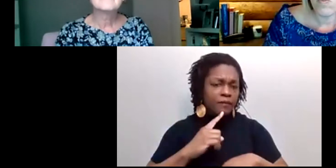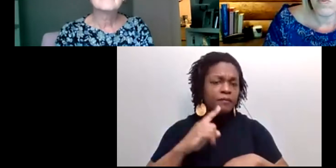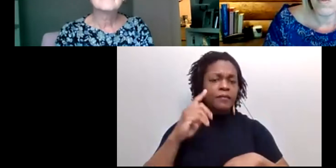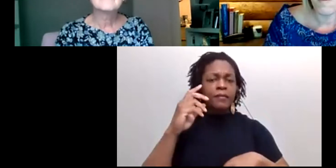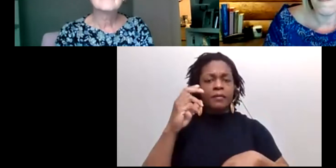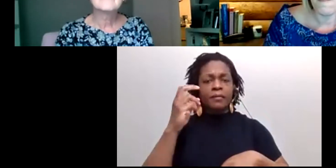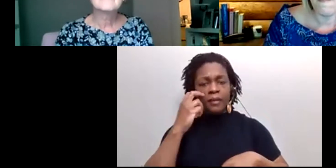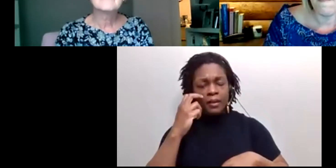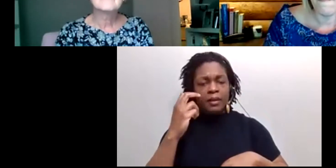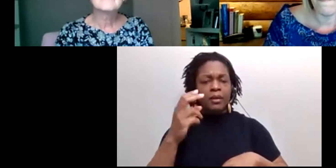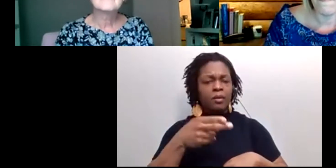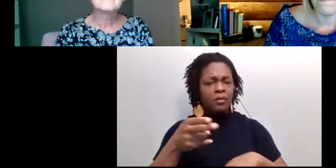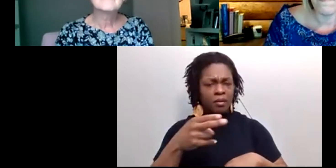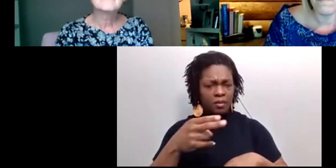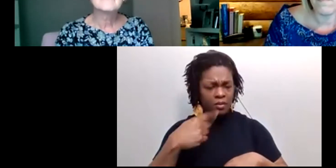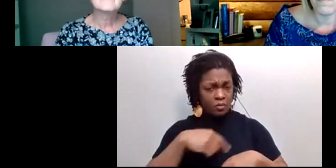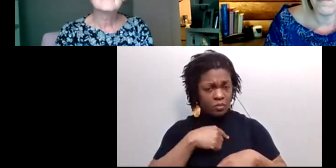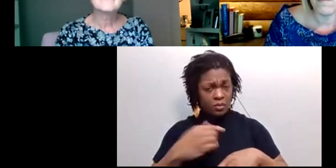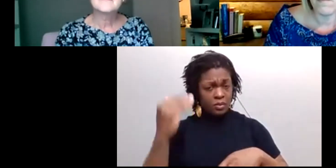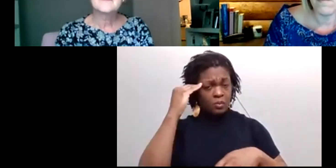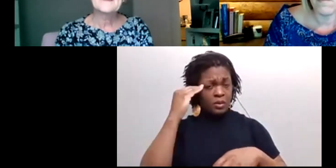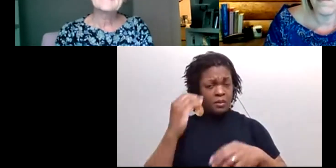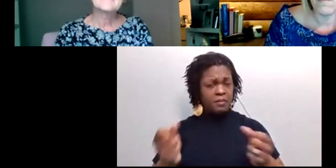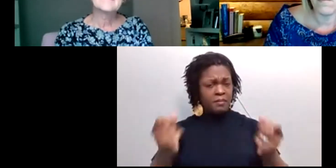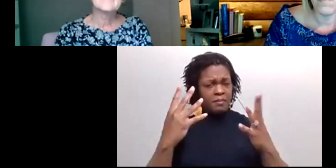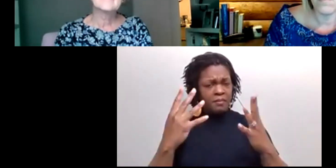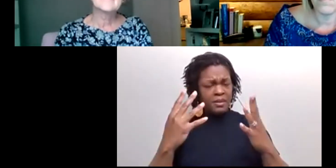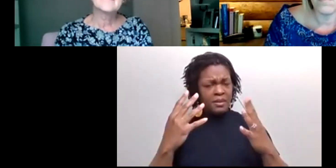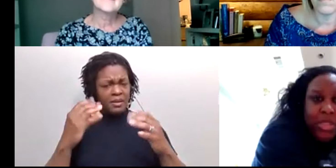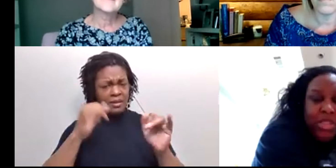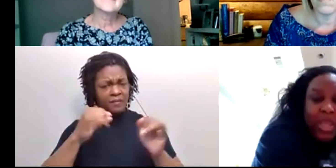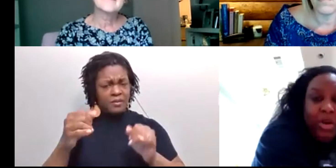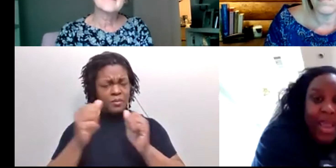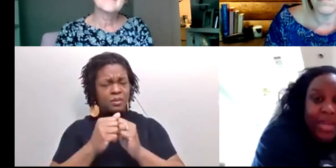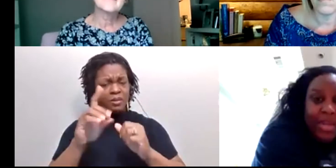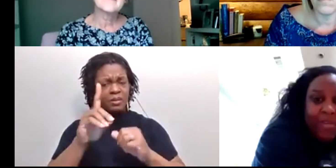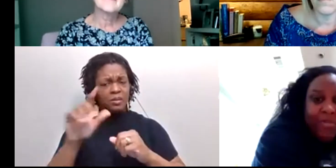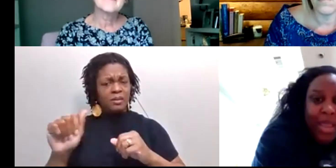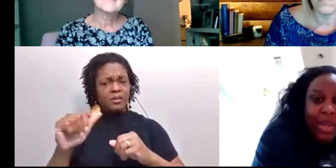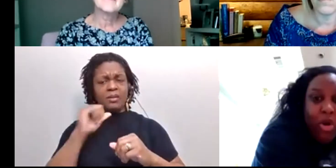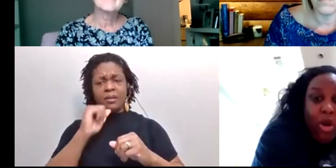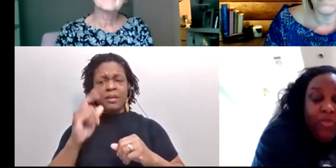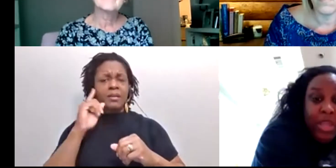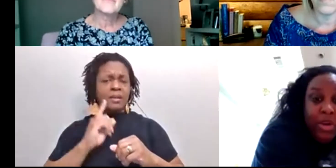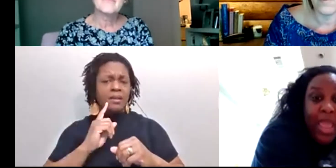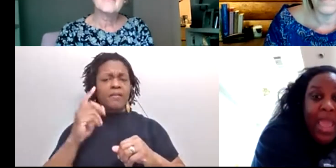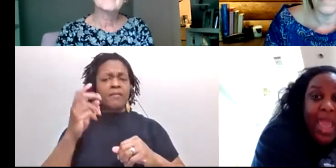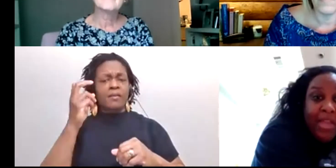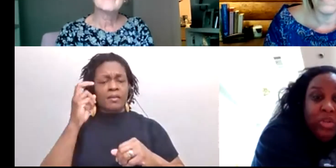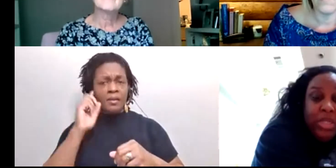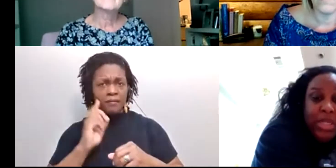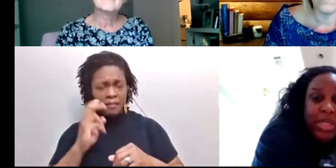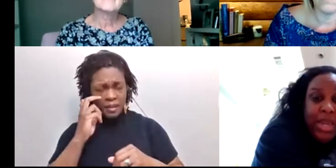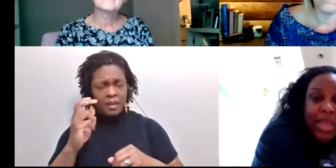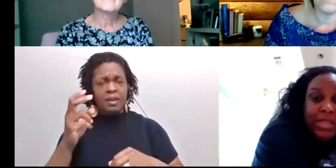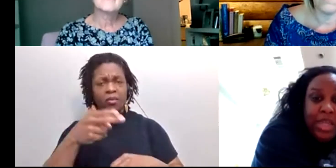hearing. But are we aware that many individuals with disabilities that are not deaf, blind, or hard of hearing